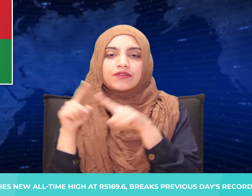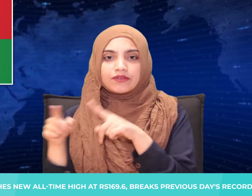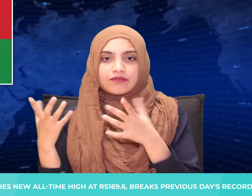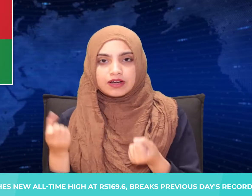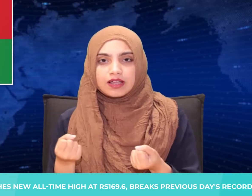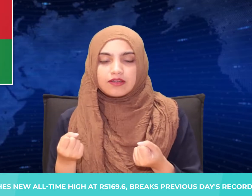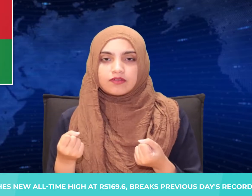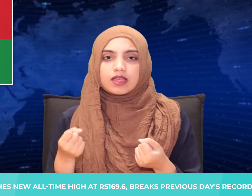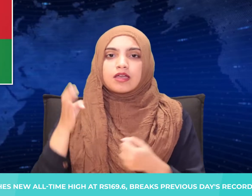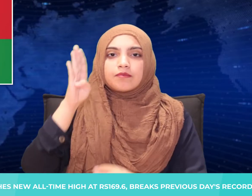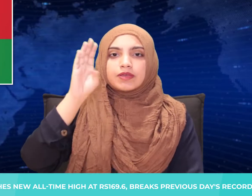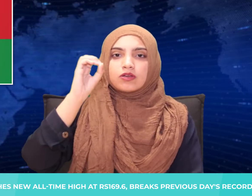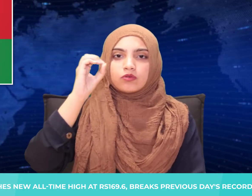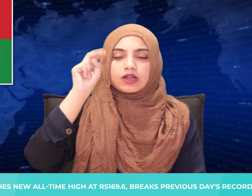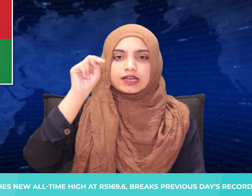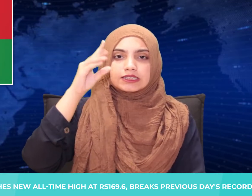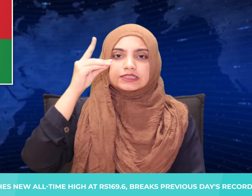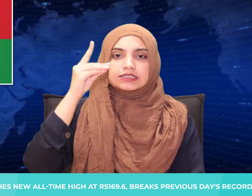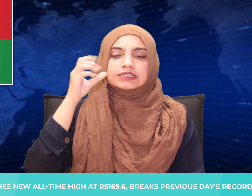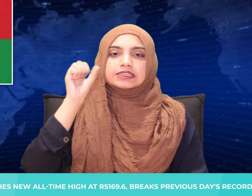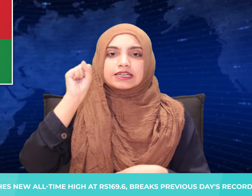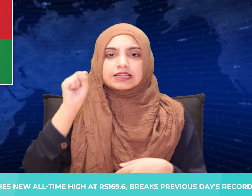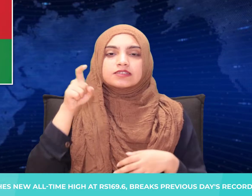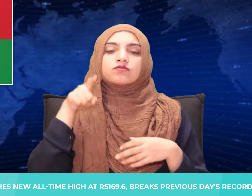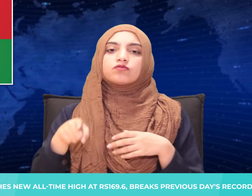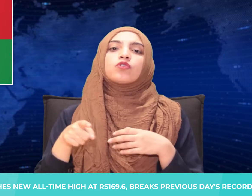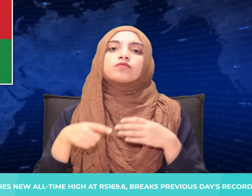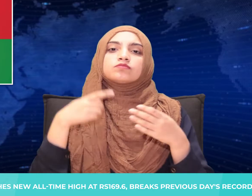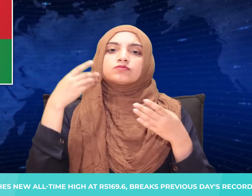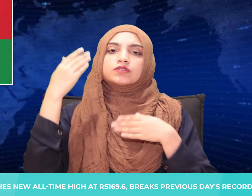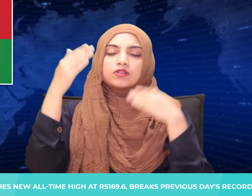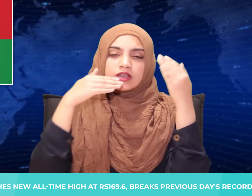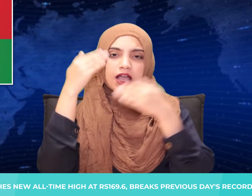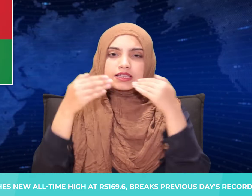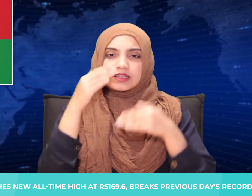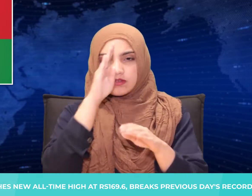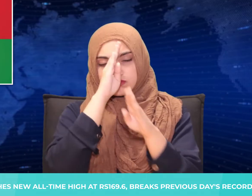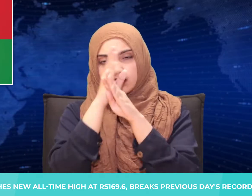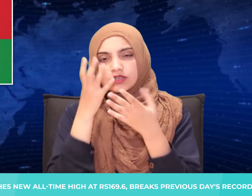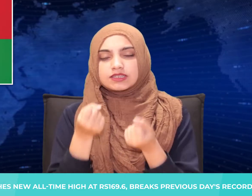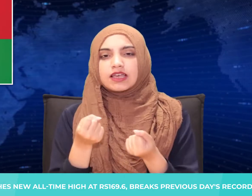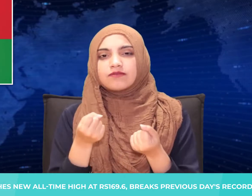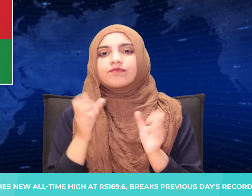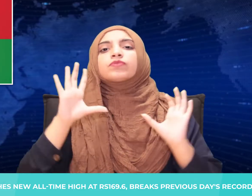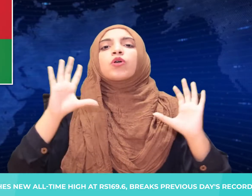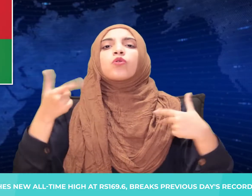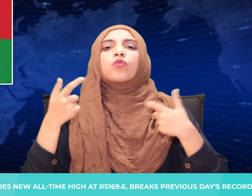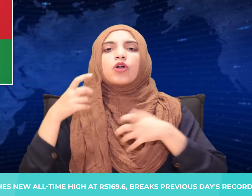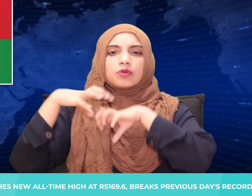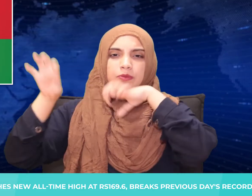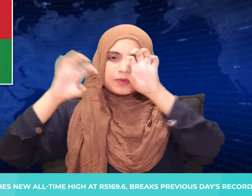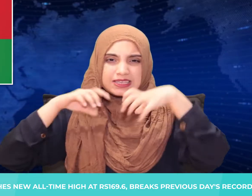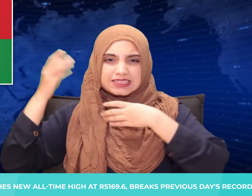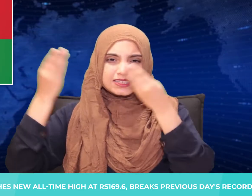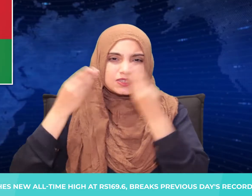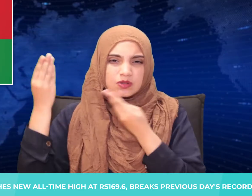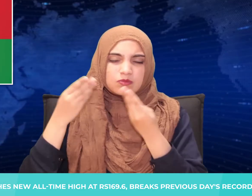liquidate the bonds. The investors who are liquidating the bonds are buying US dollars from the open market,